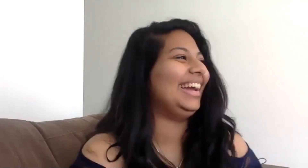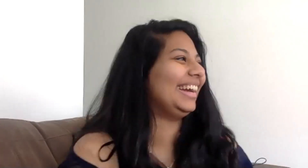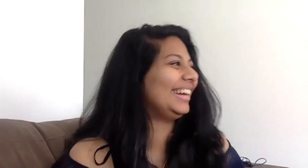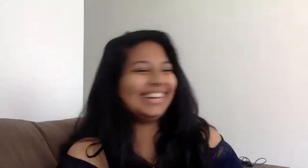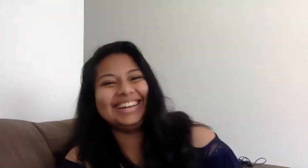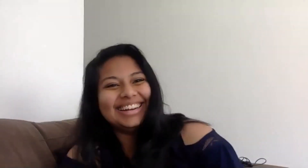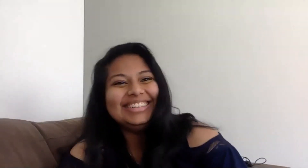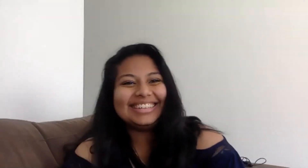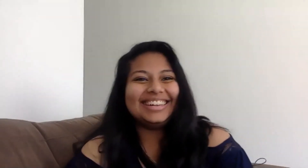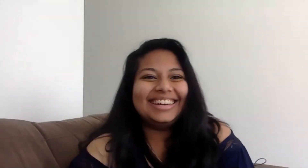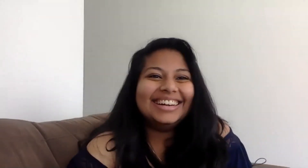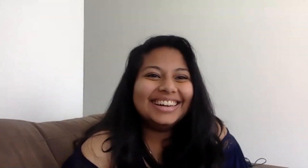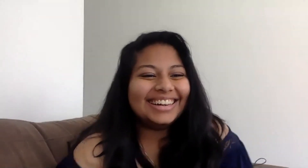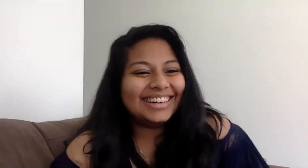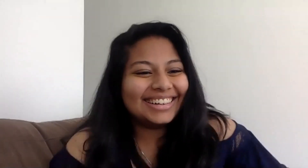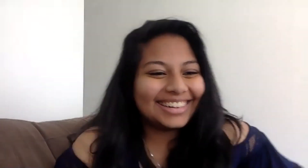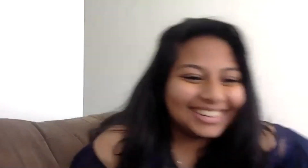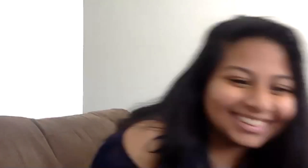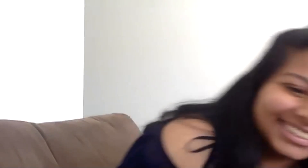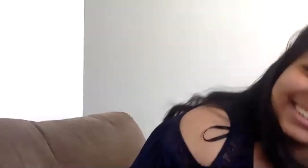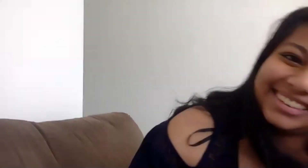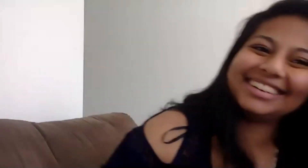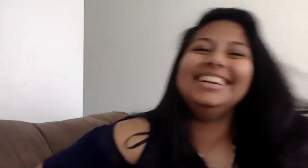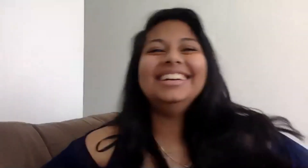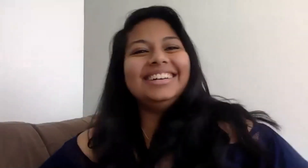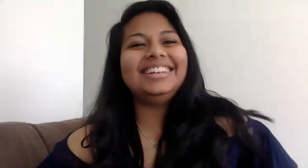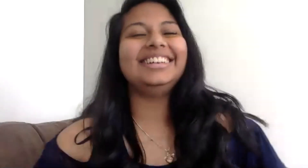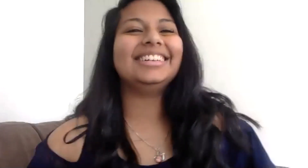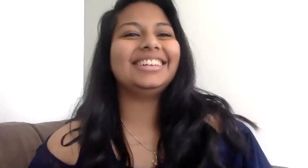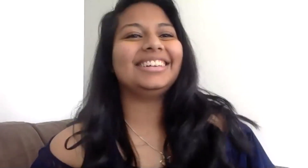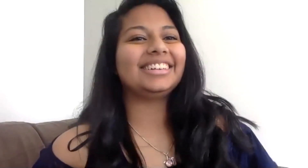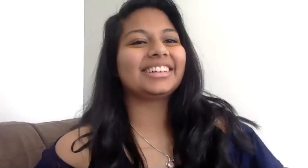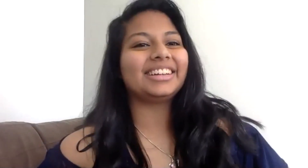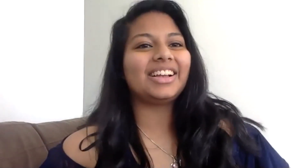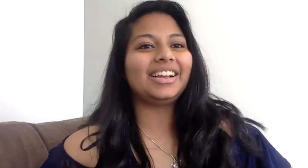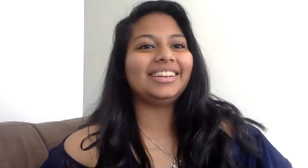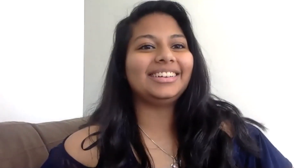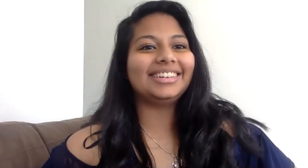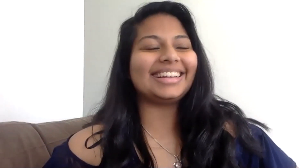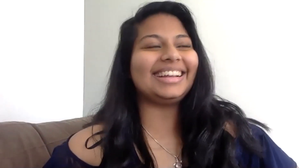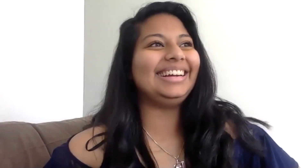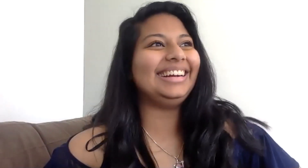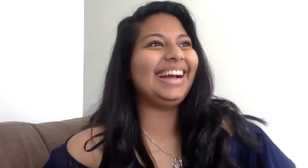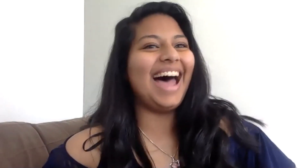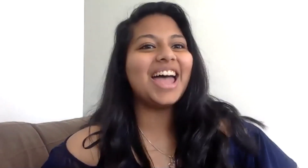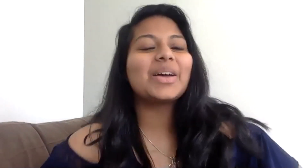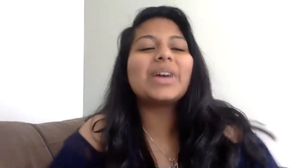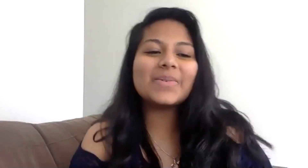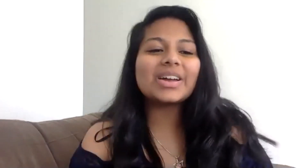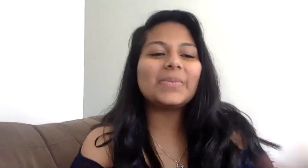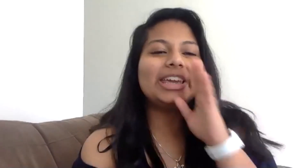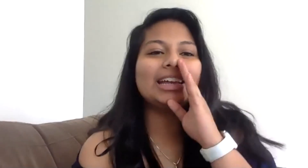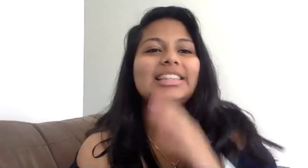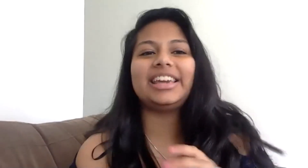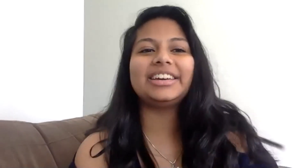quick. Which is okay, but you have to practice it. That's why we have recorded. It's Halloween themed. Sorry.